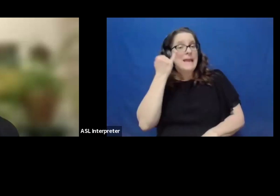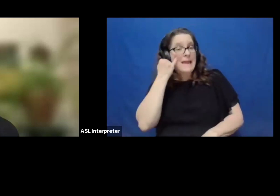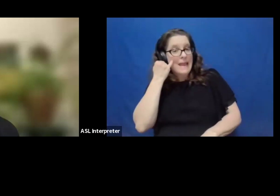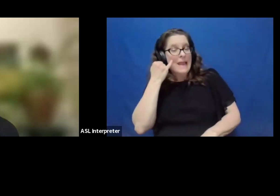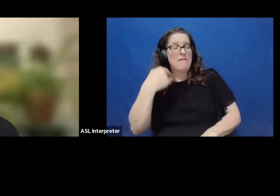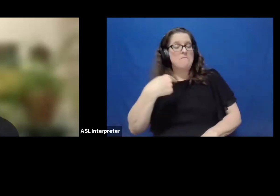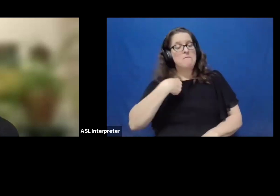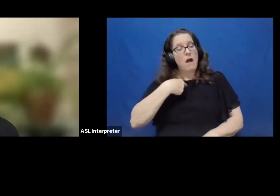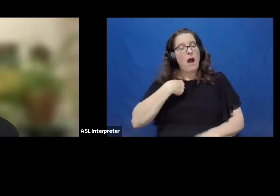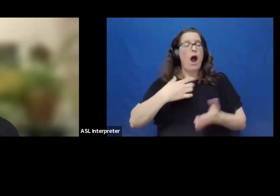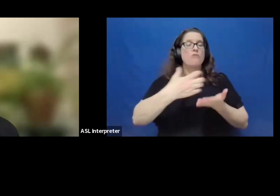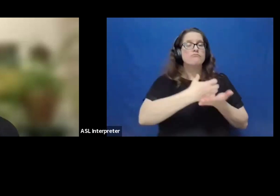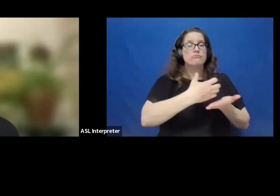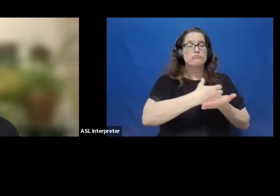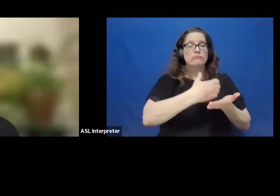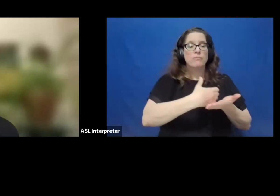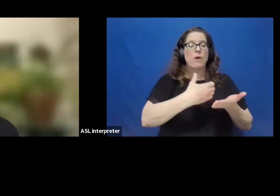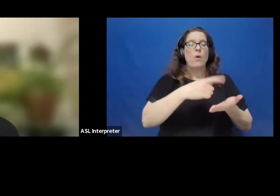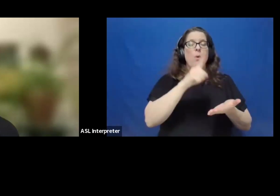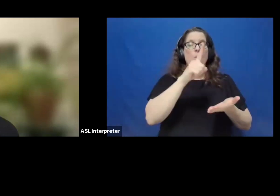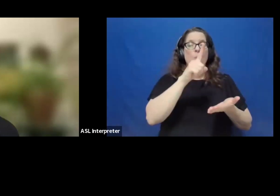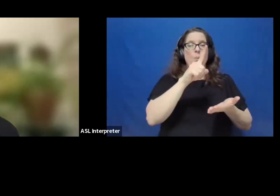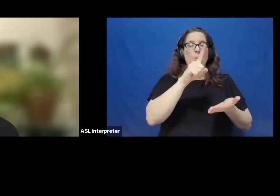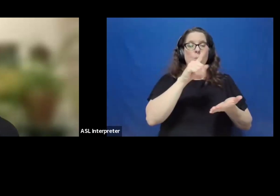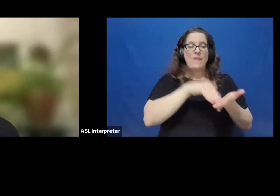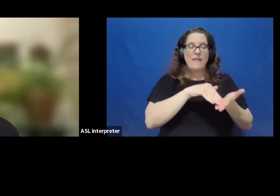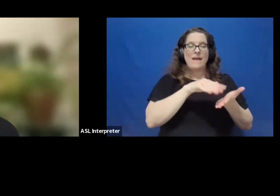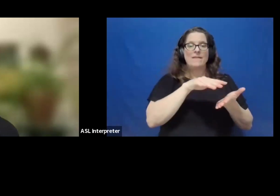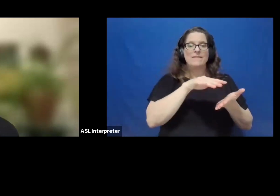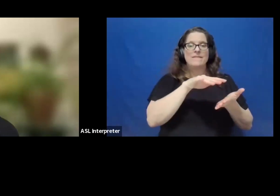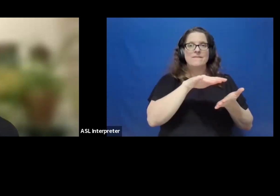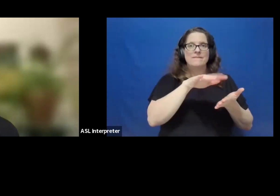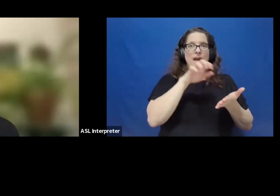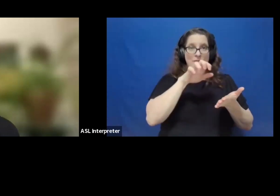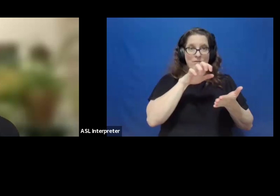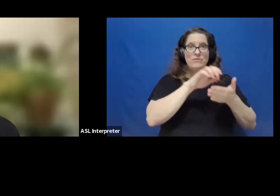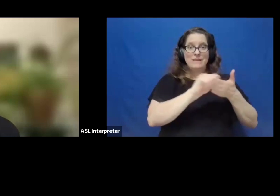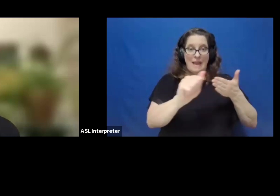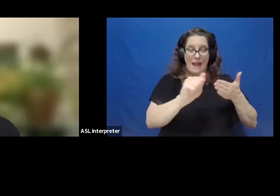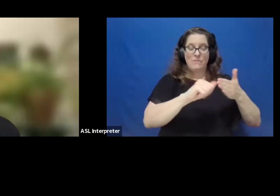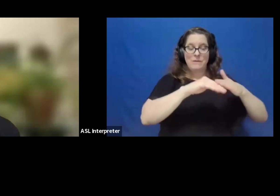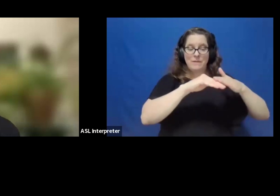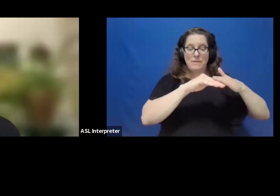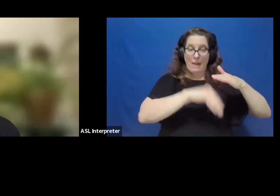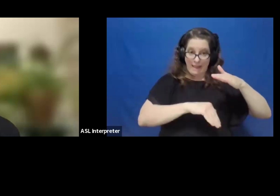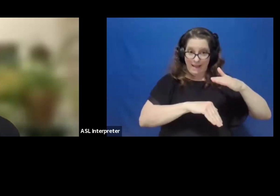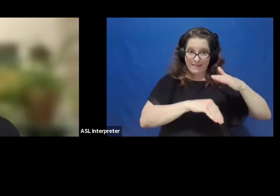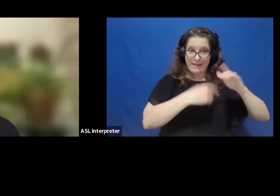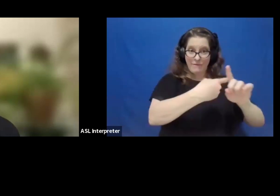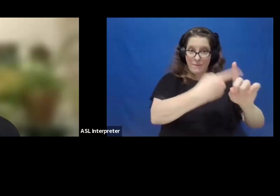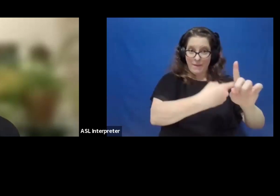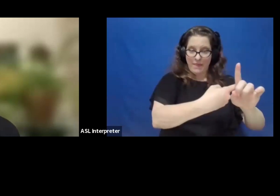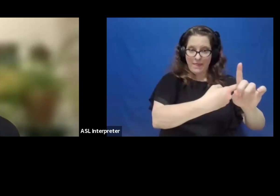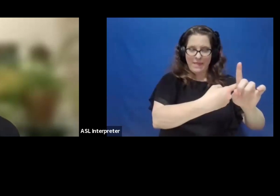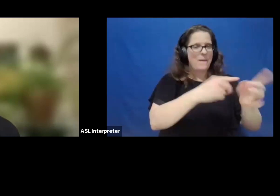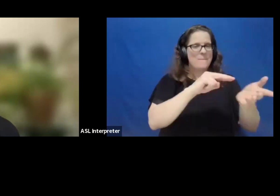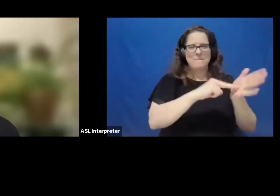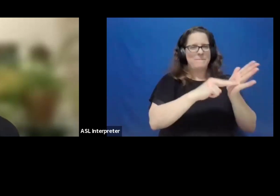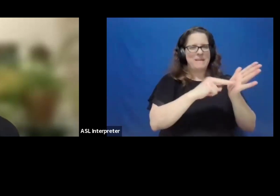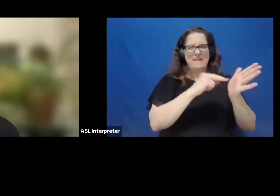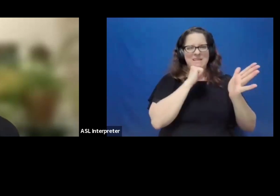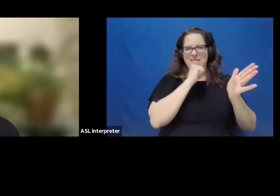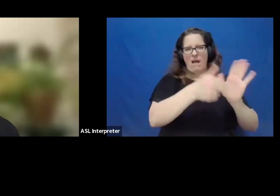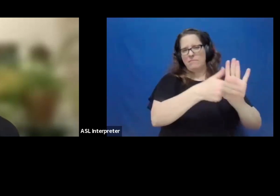$1,550 a month in pre-tax earnings, they will not be considered to be